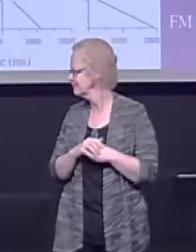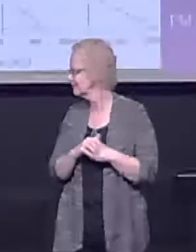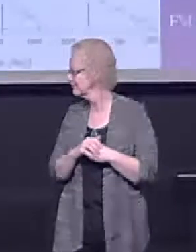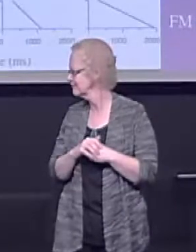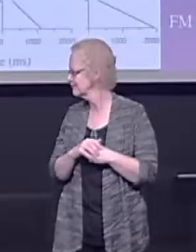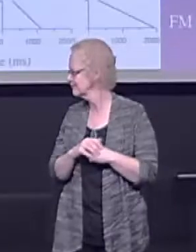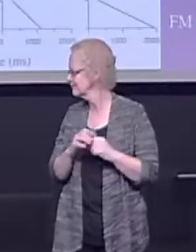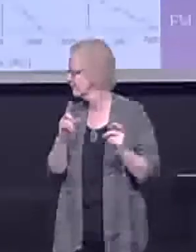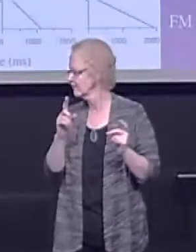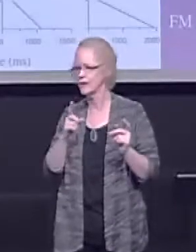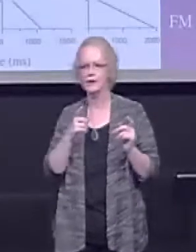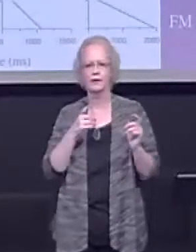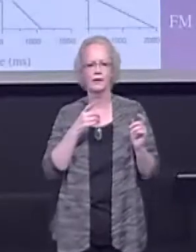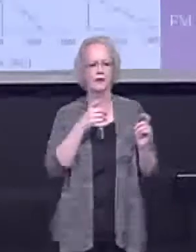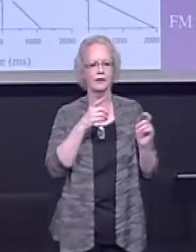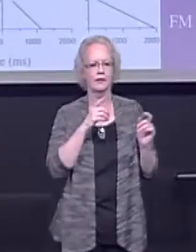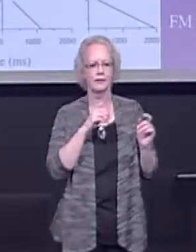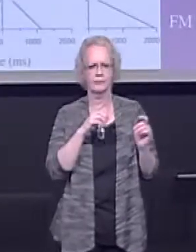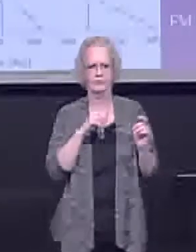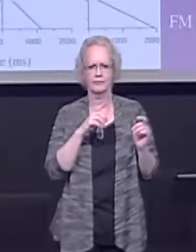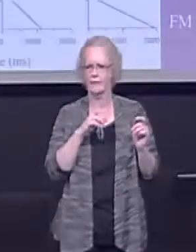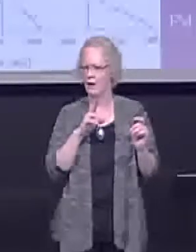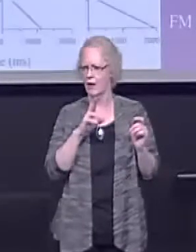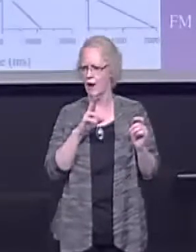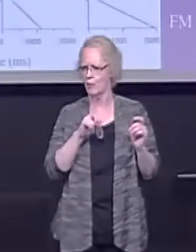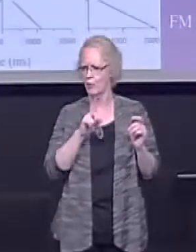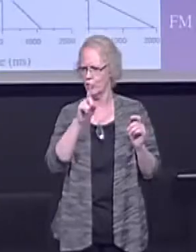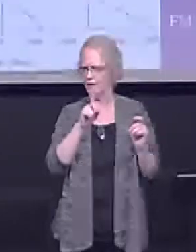This is an upward FM sweep,